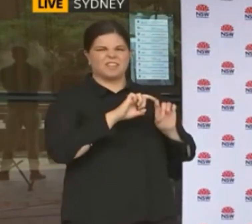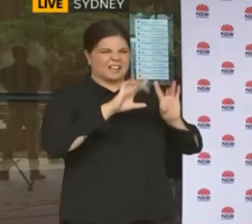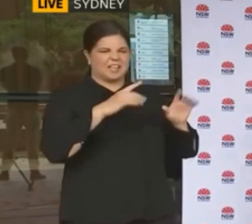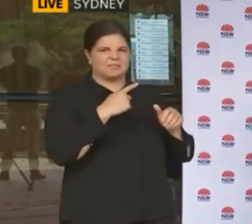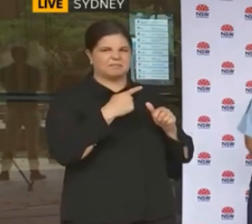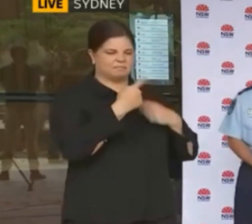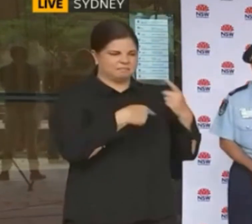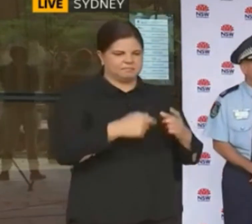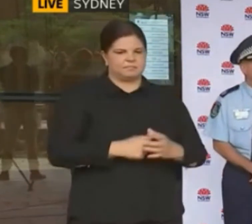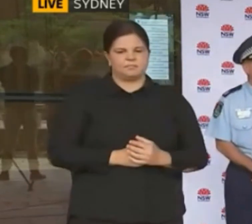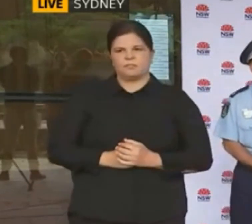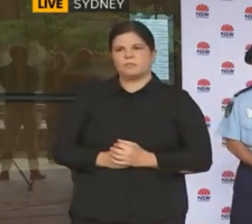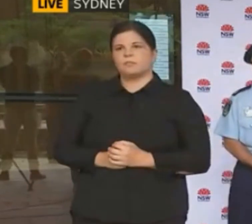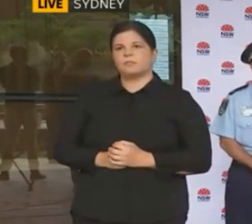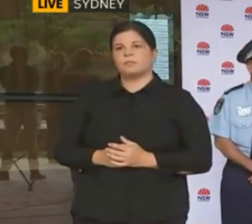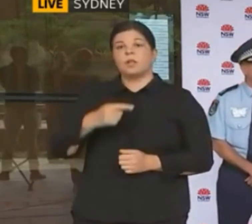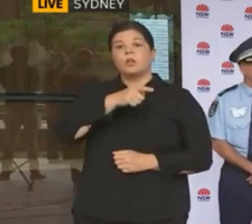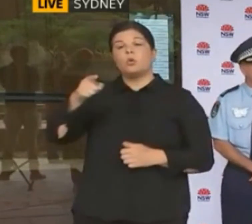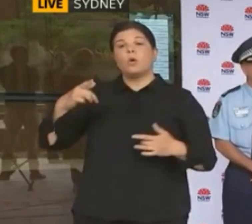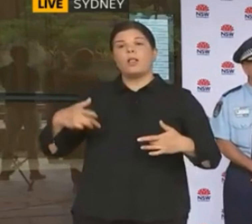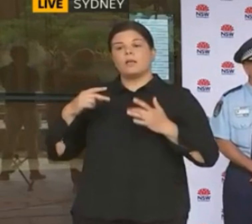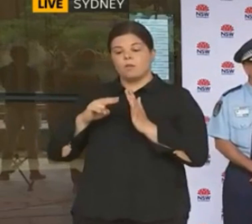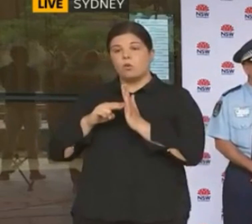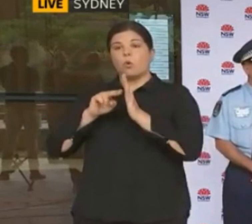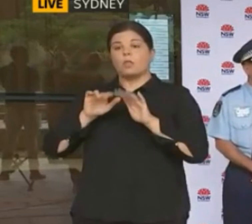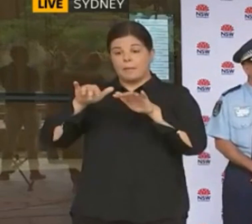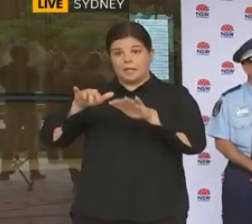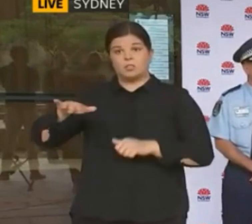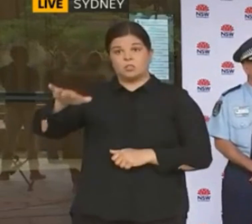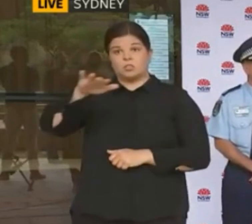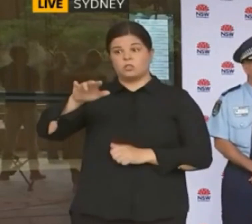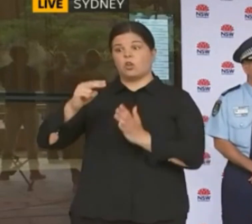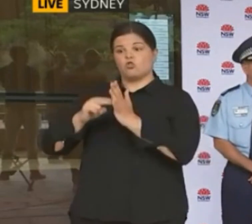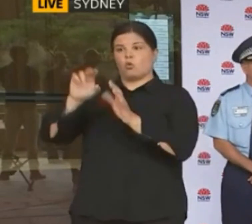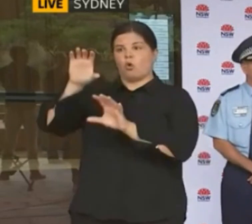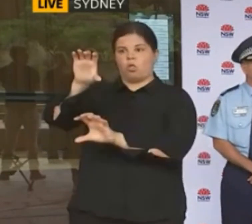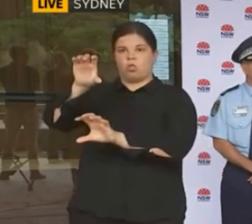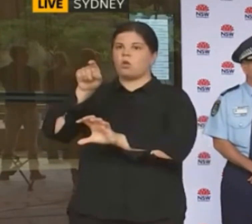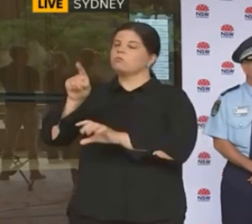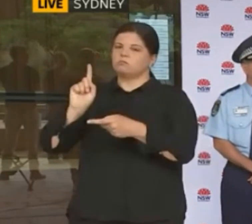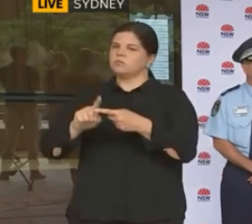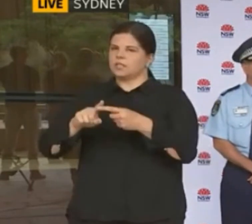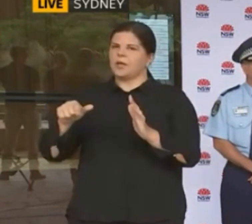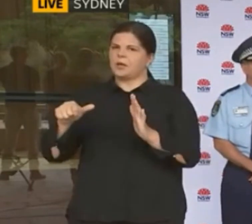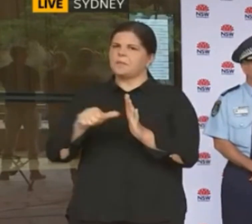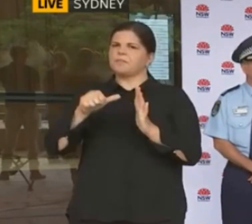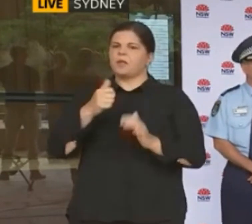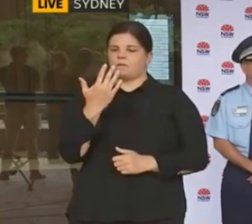that if you're in the northern beaches area of the northern zone, it still is related